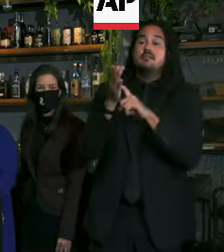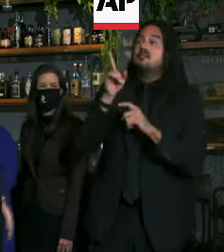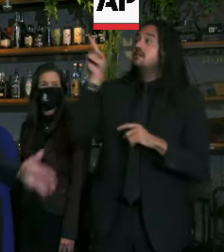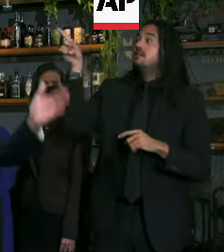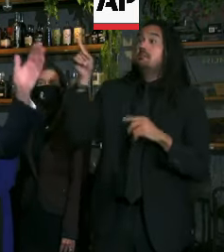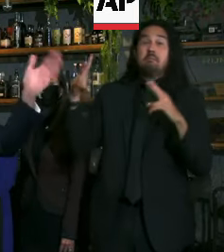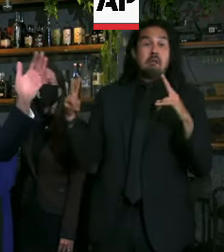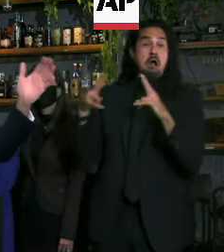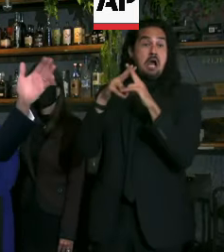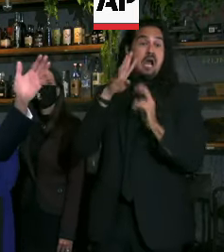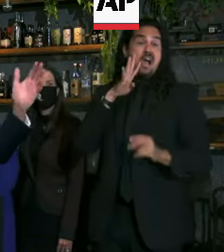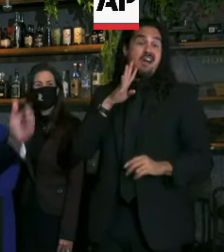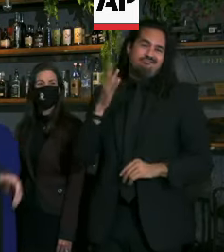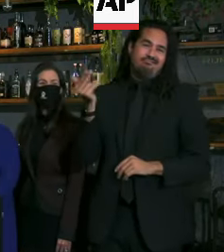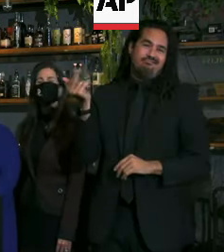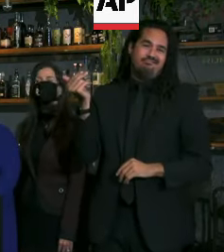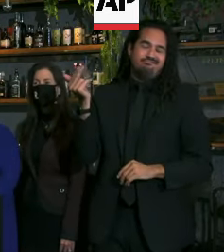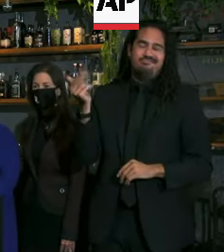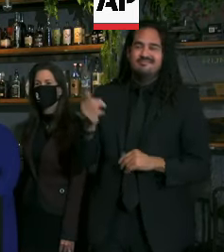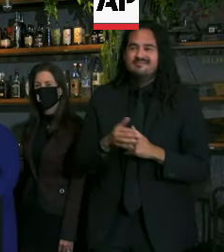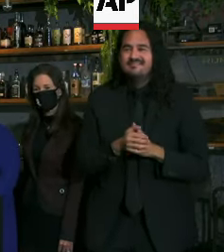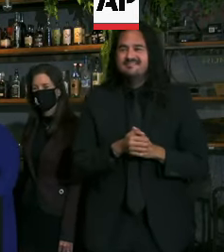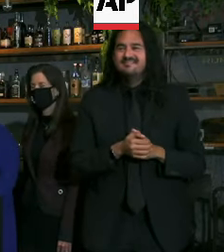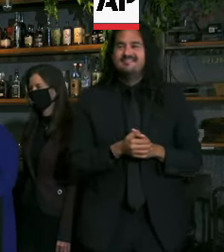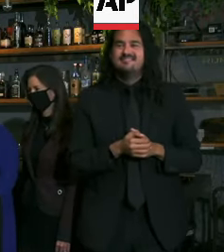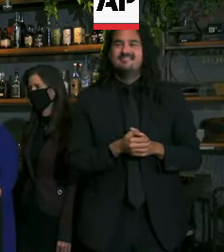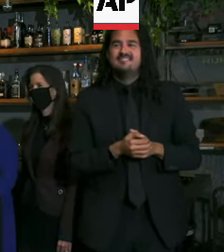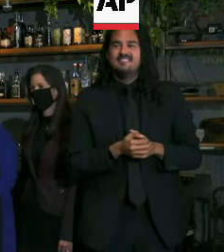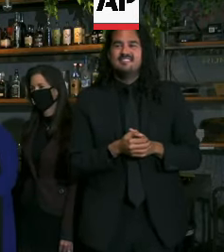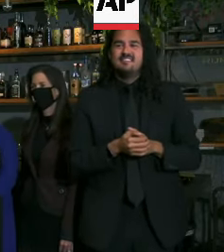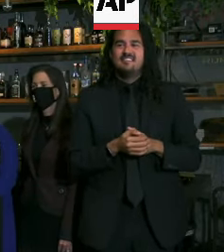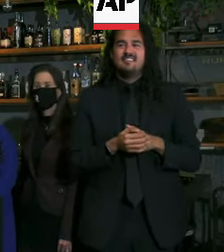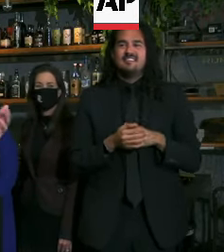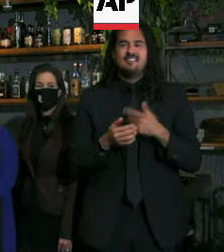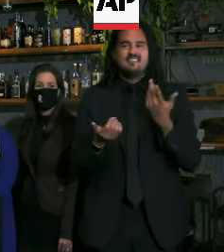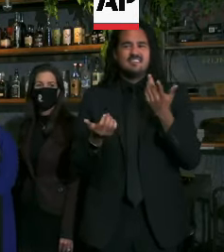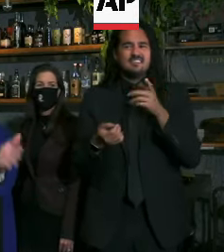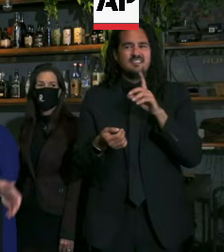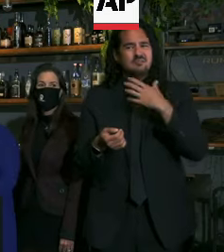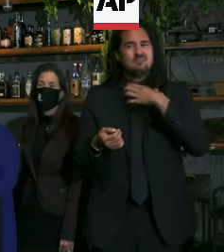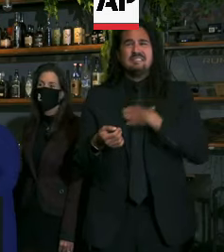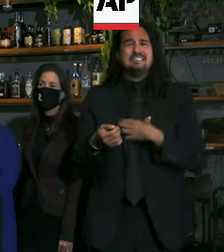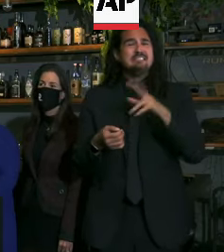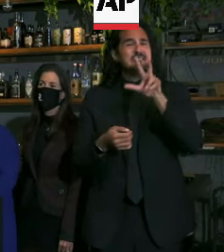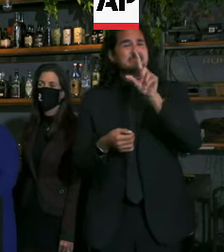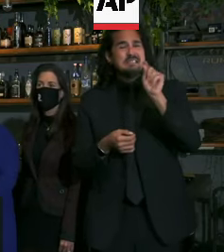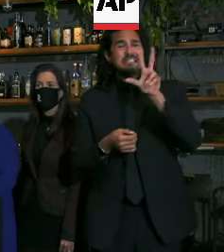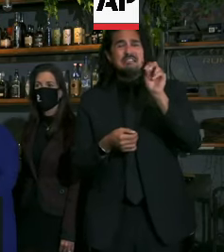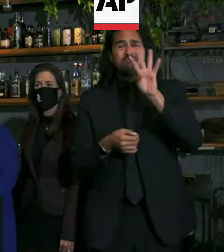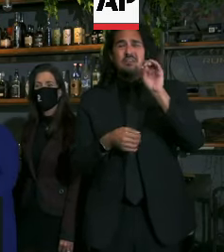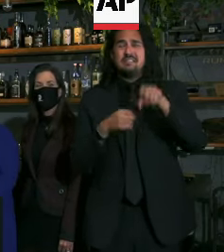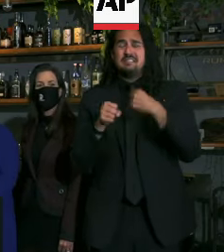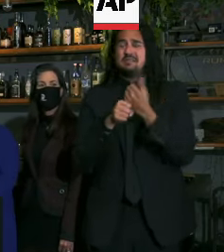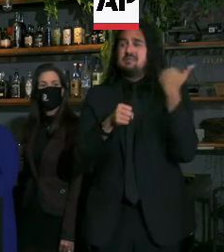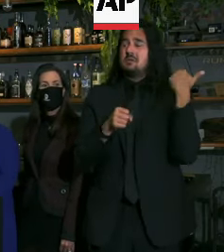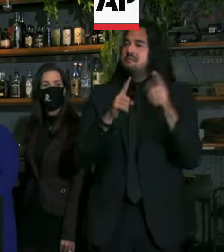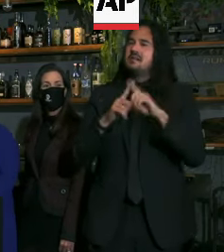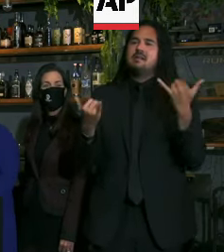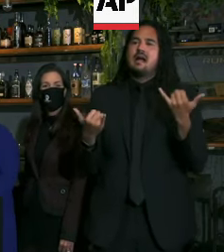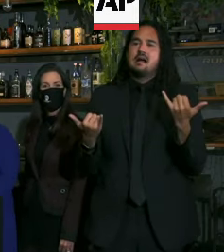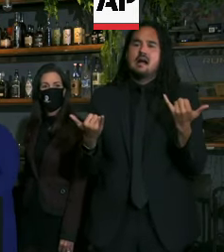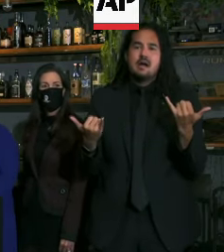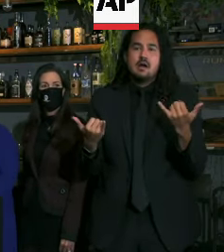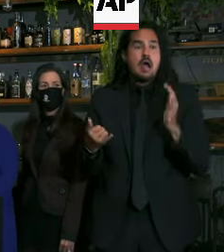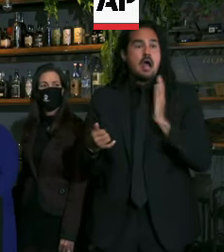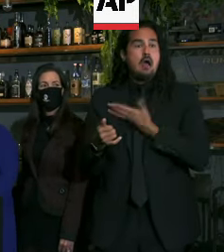state and you're like, why haven't we done this 20, 40, 30 years ago? And the biggest fear and anxiety I think all of us have had as consumers, not just businessmen and